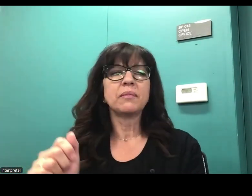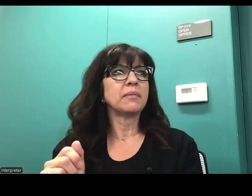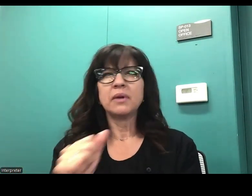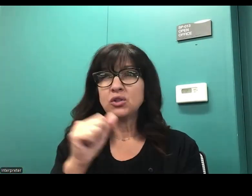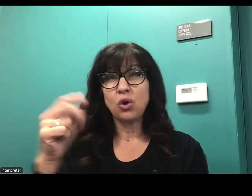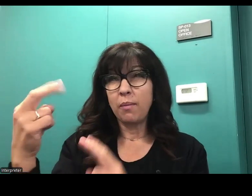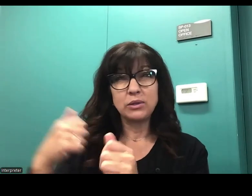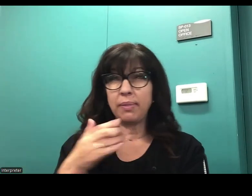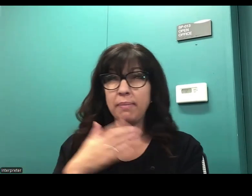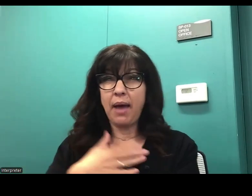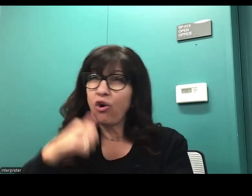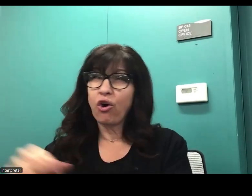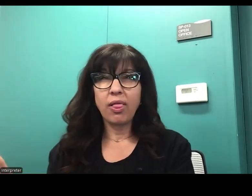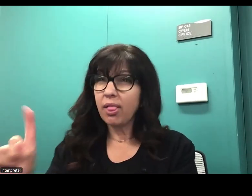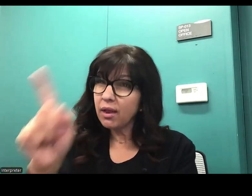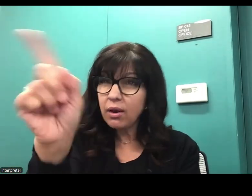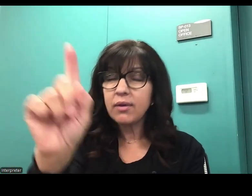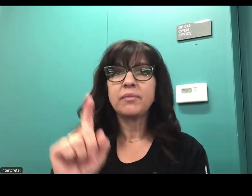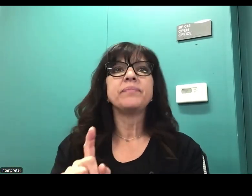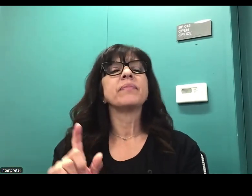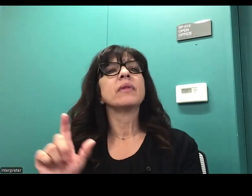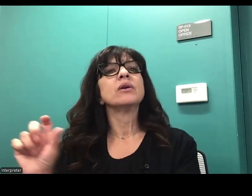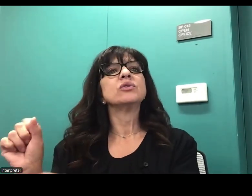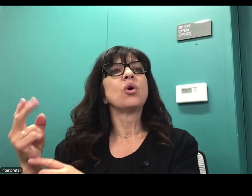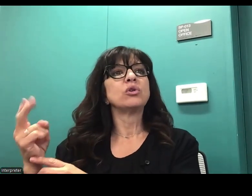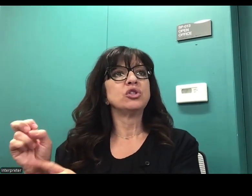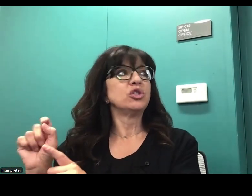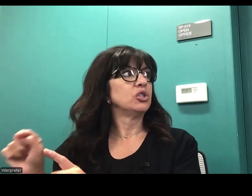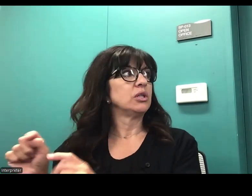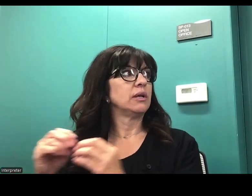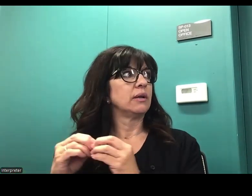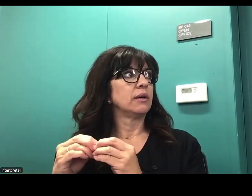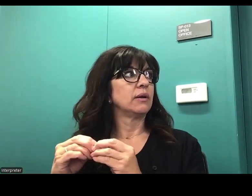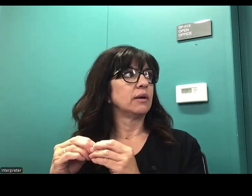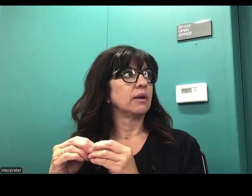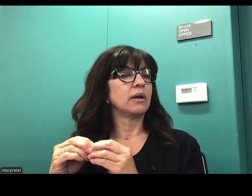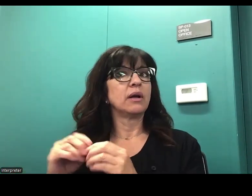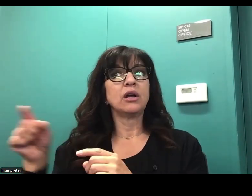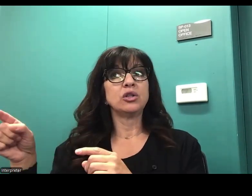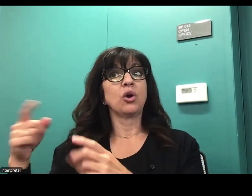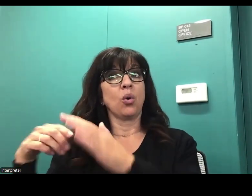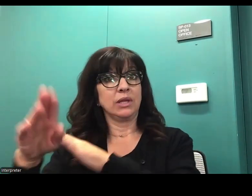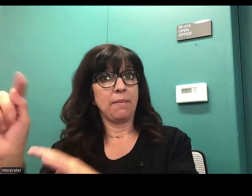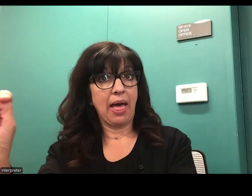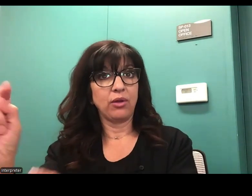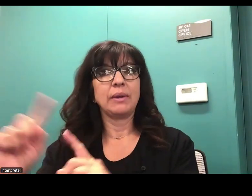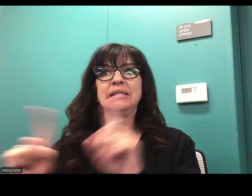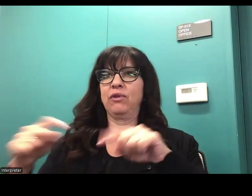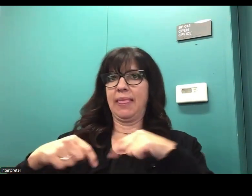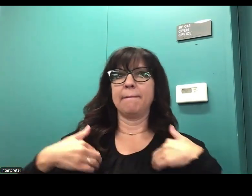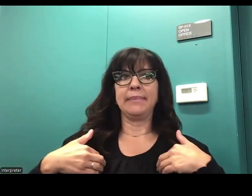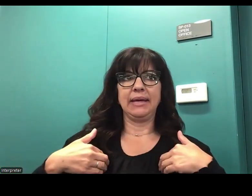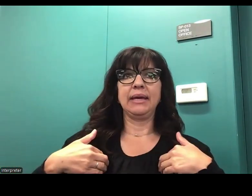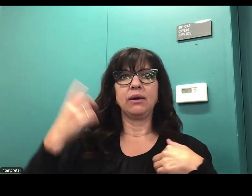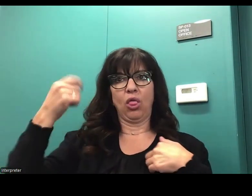don't mess with my girl. So she, her going into a bathroom, much different than me going into